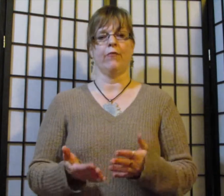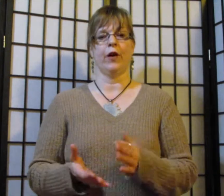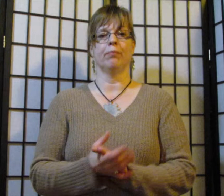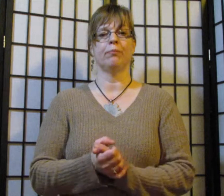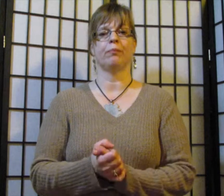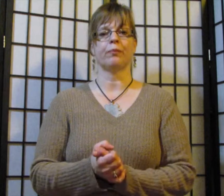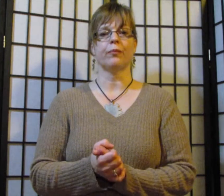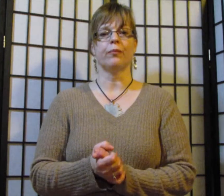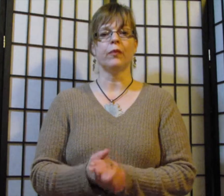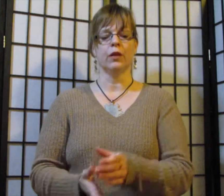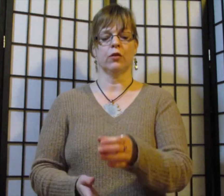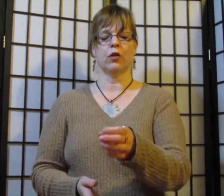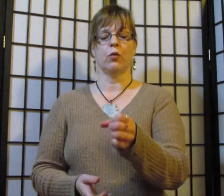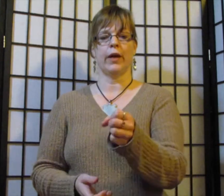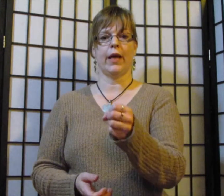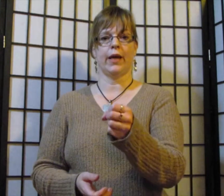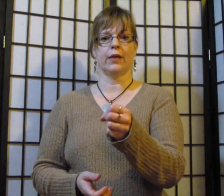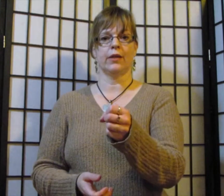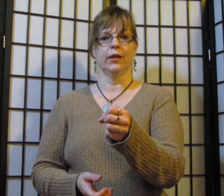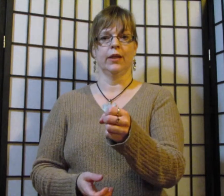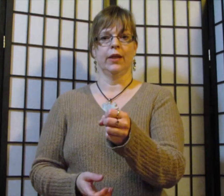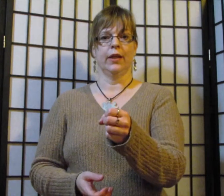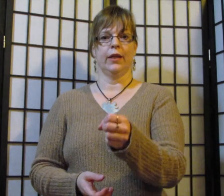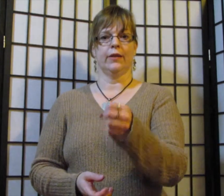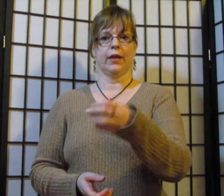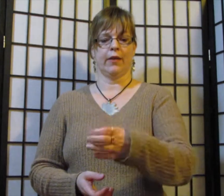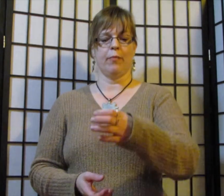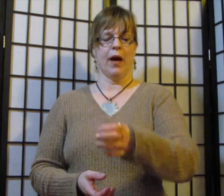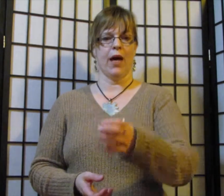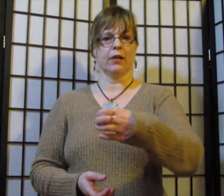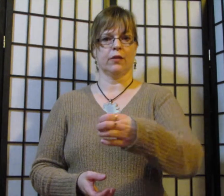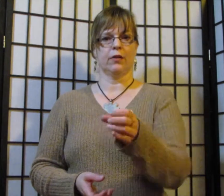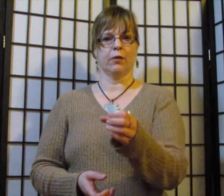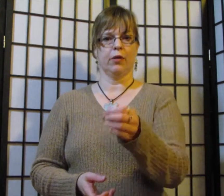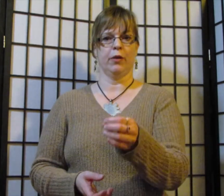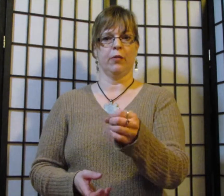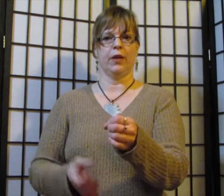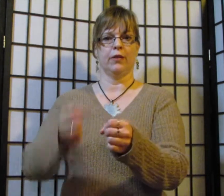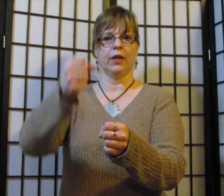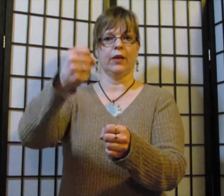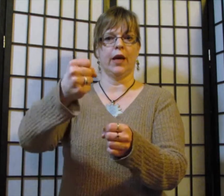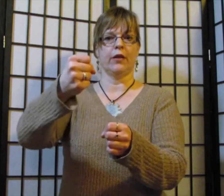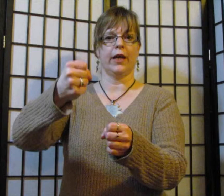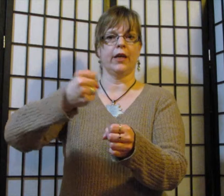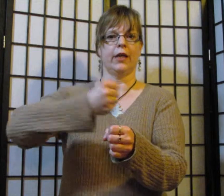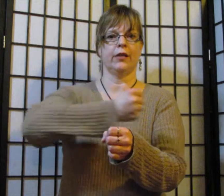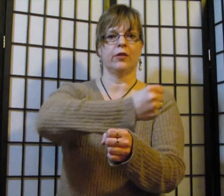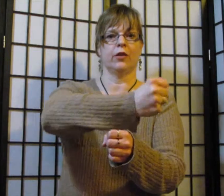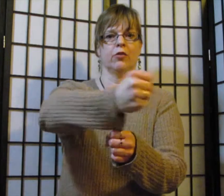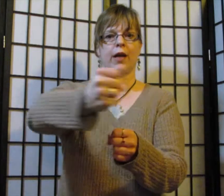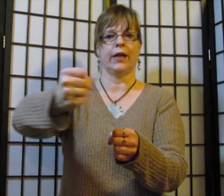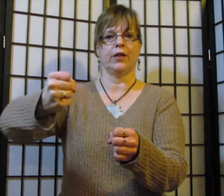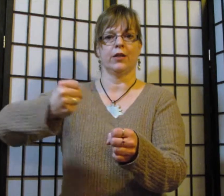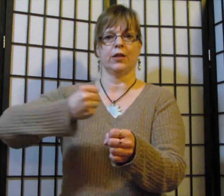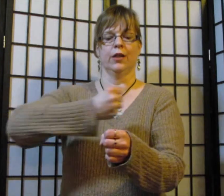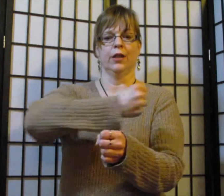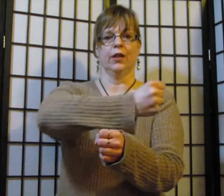from. So one hand is like the box that we're going to put the beans in. The other hand is the grinder,